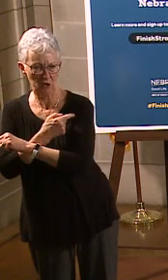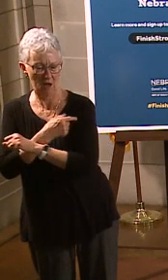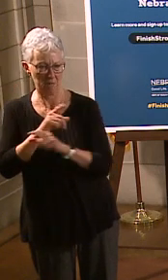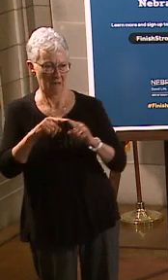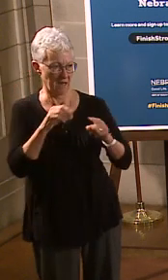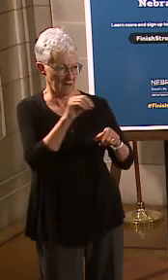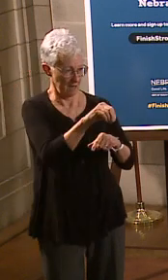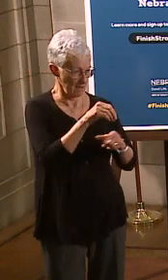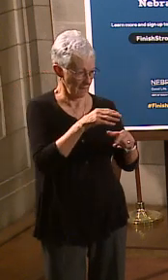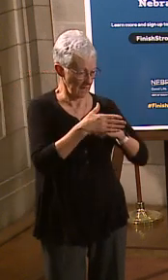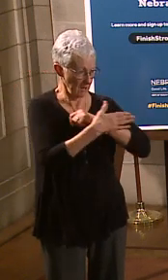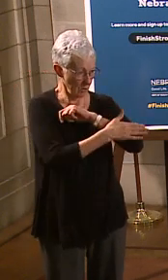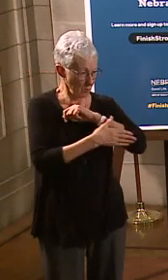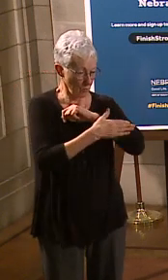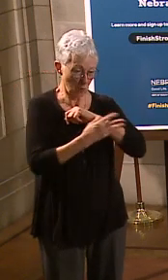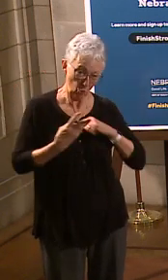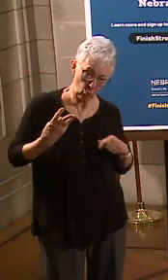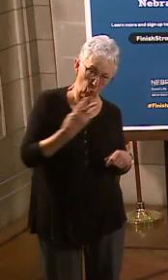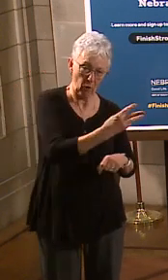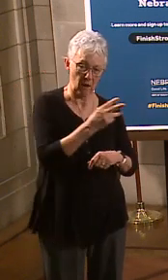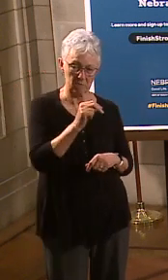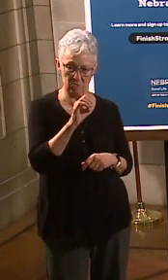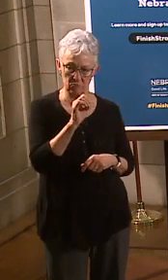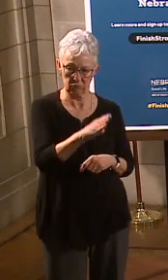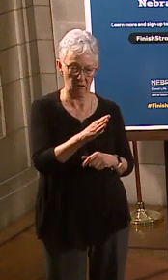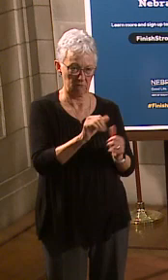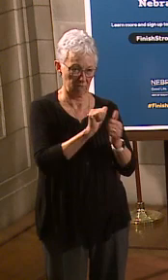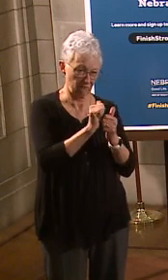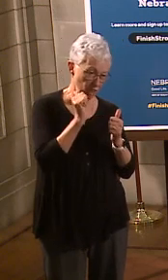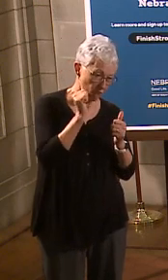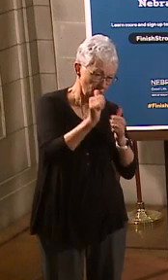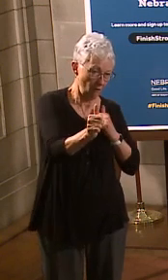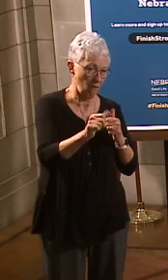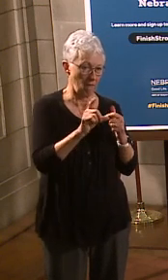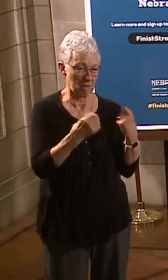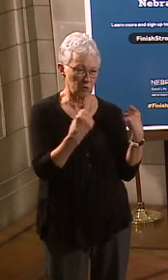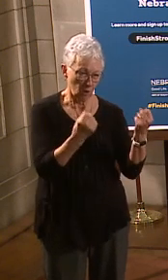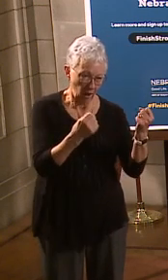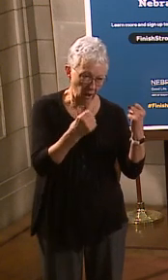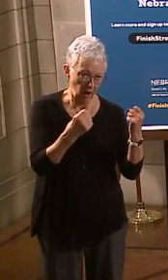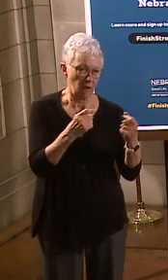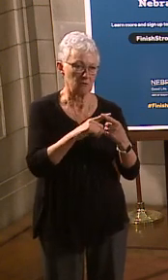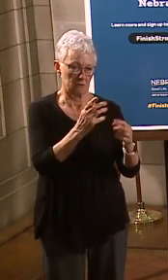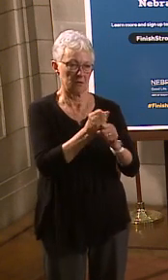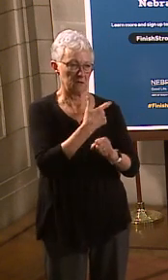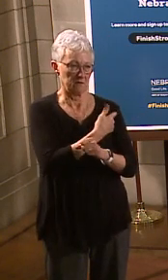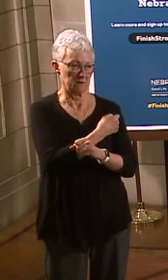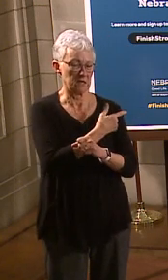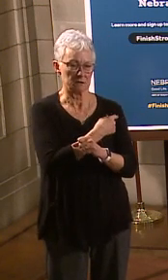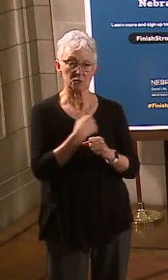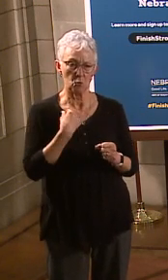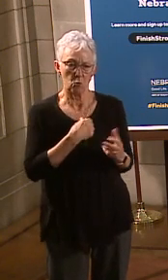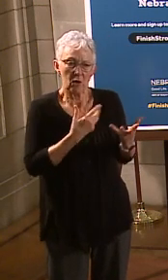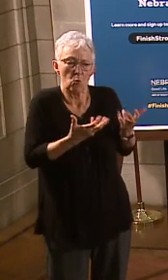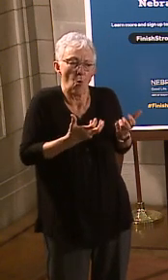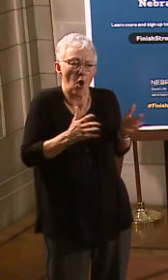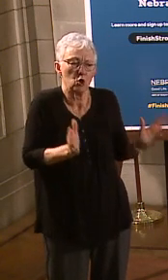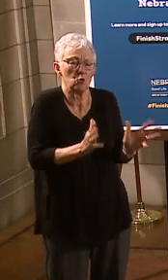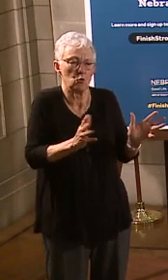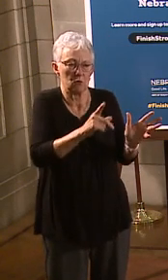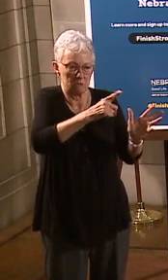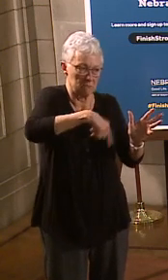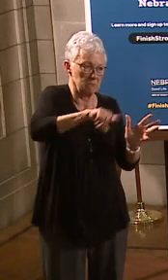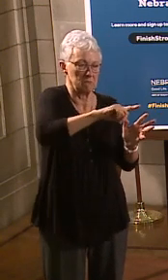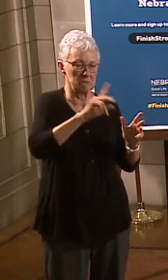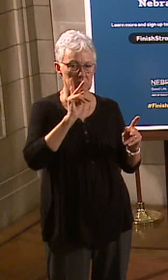seeing slower uptake with regard to that. But we certainly want people in the Panhandle to get the opportunity to have the vaccine, and so we'll continue to work with